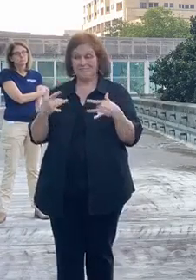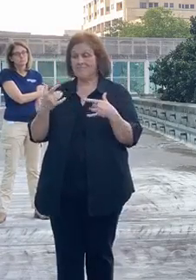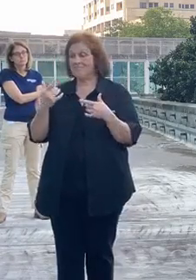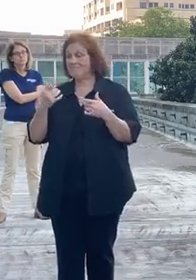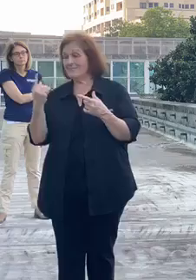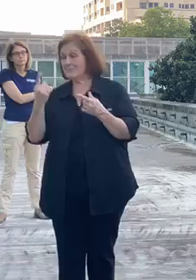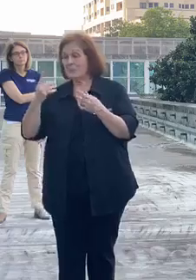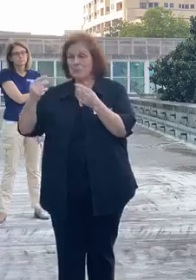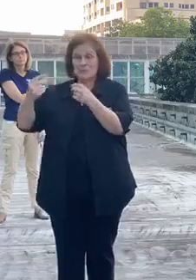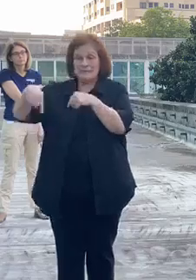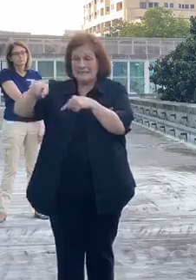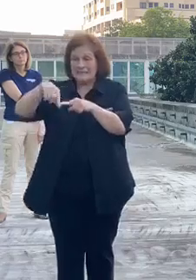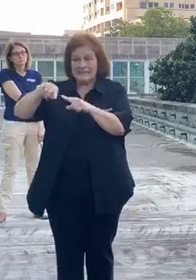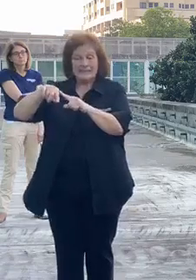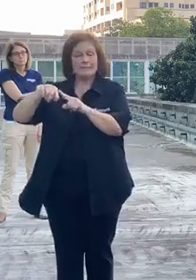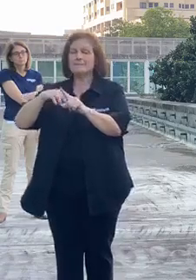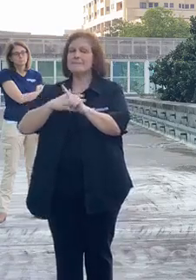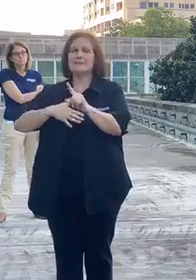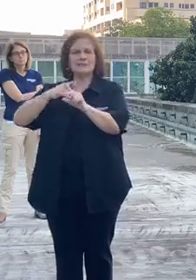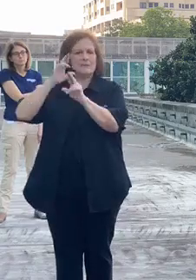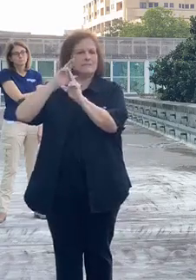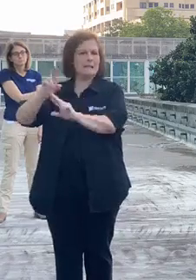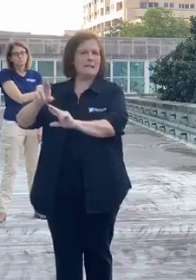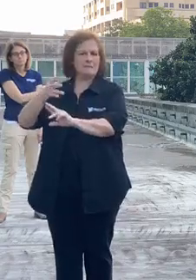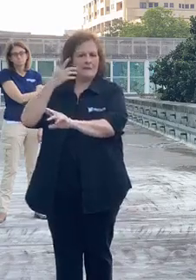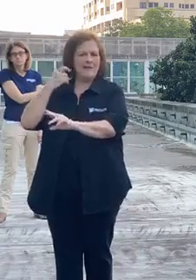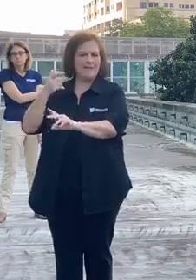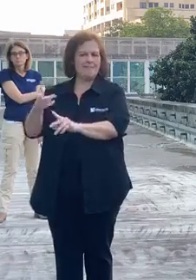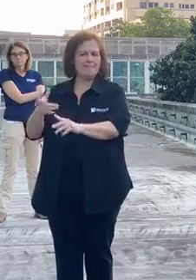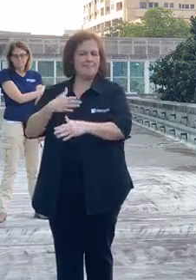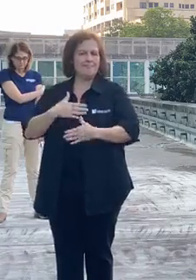people that are, in a very difficult time.